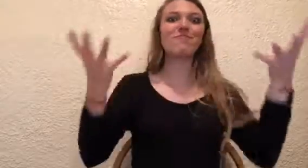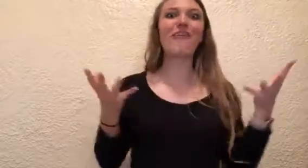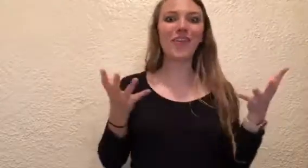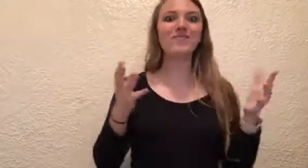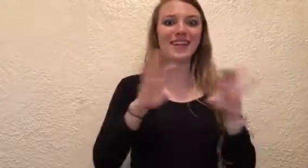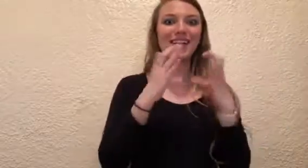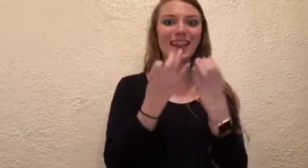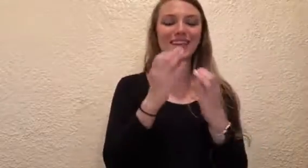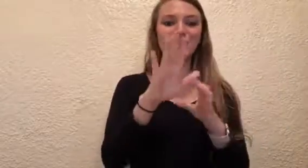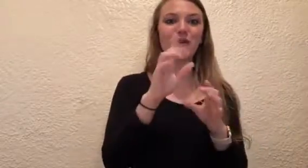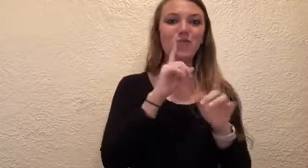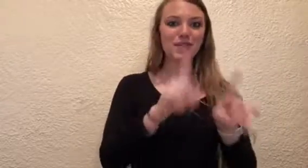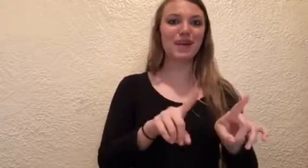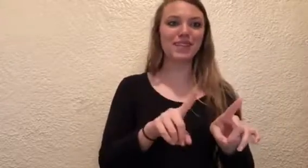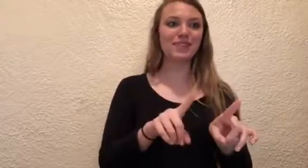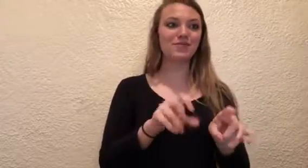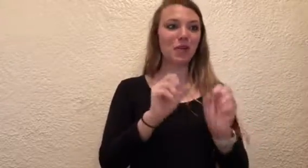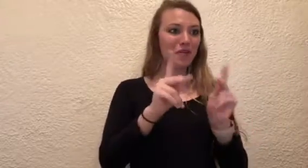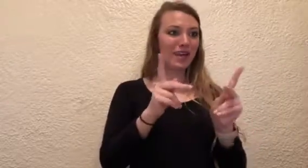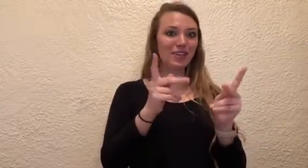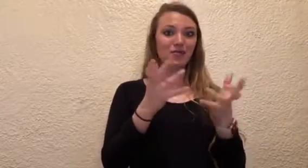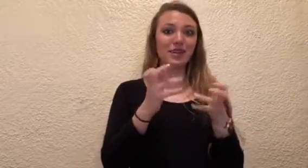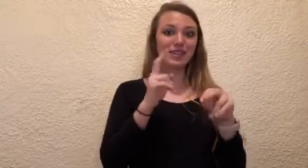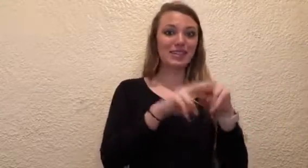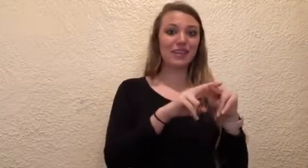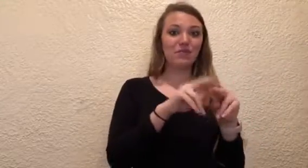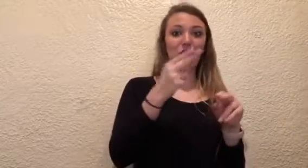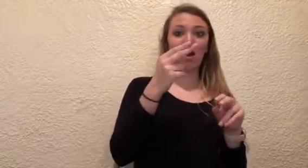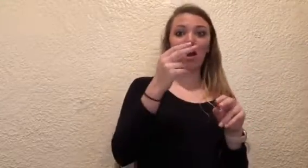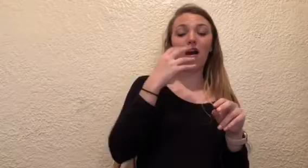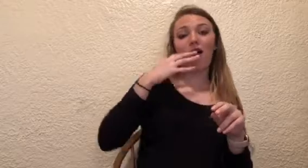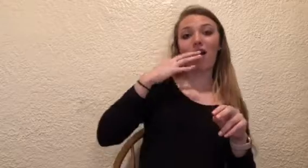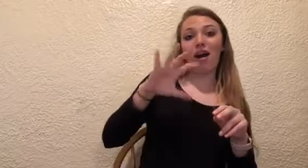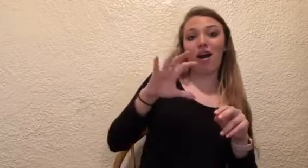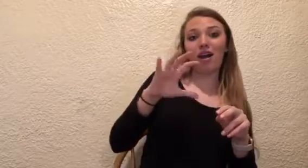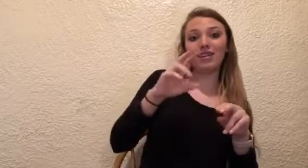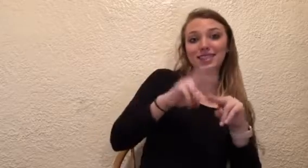response? Okay, would you like to take the hot seat? Listen.